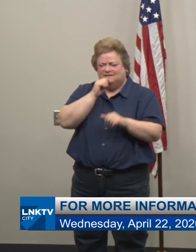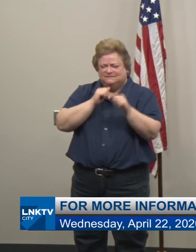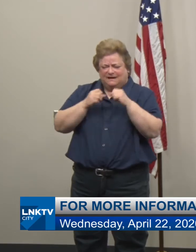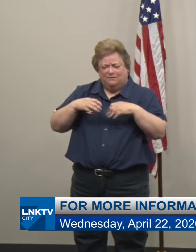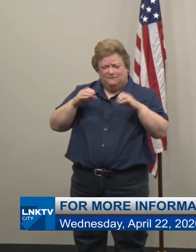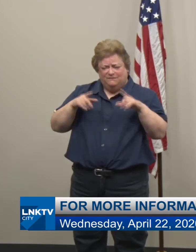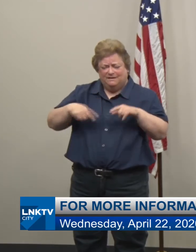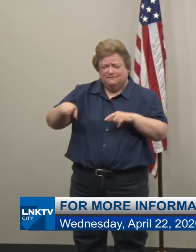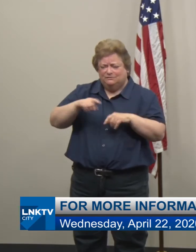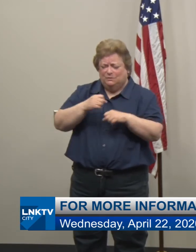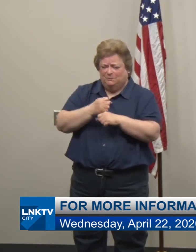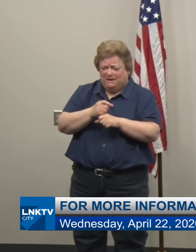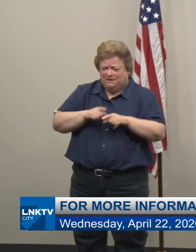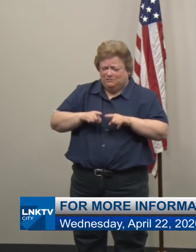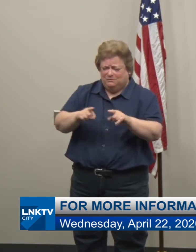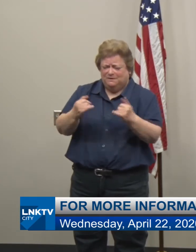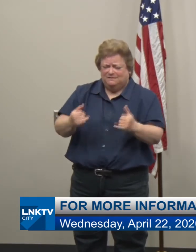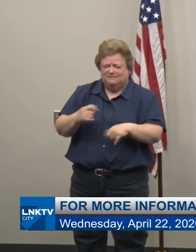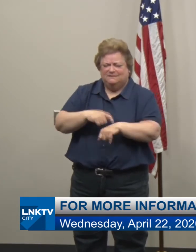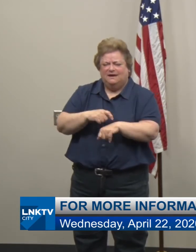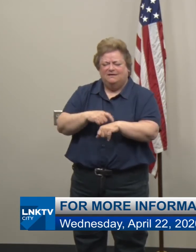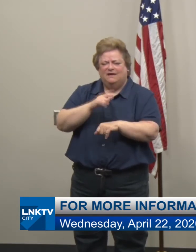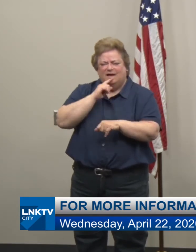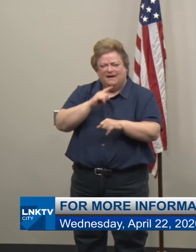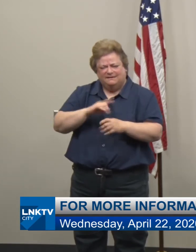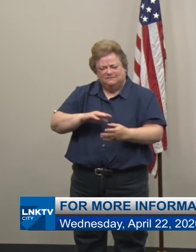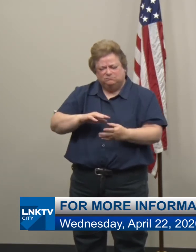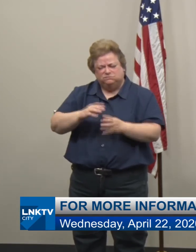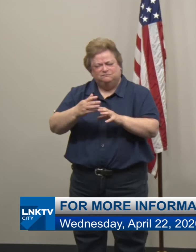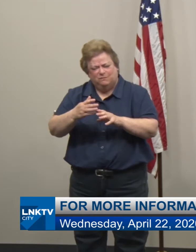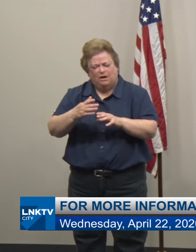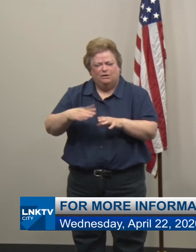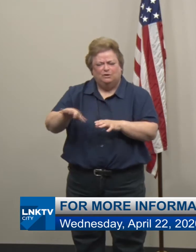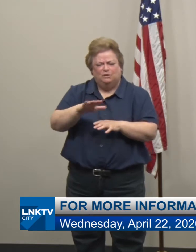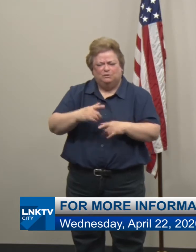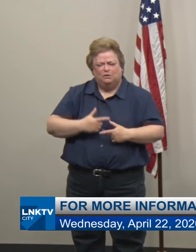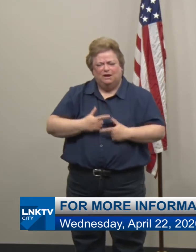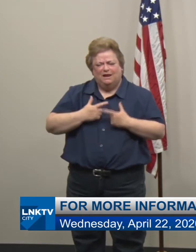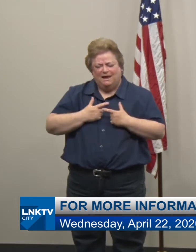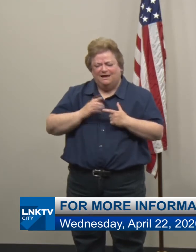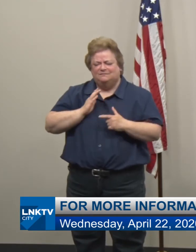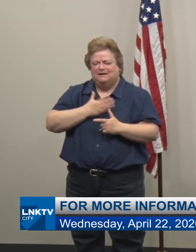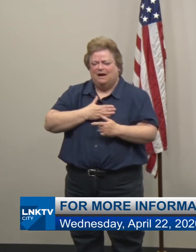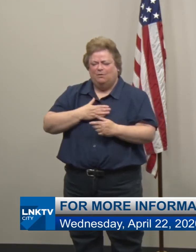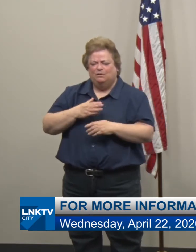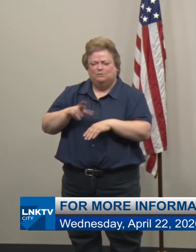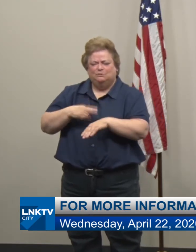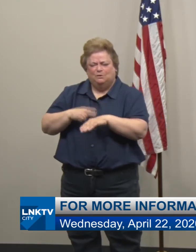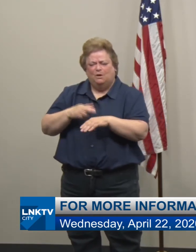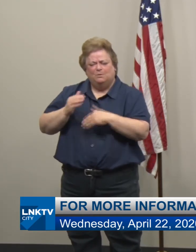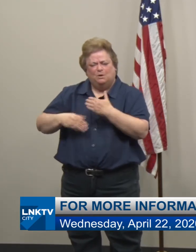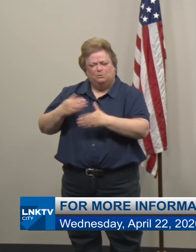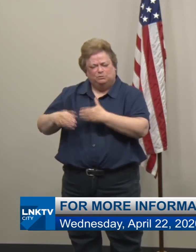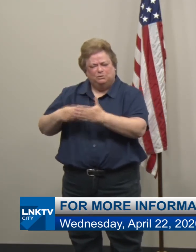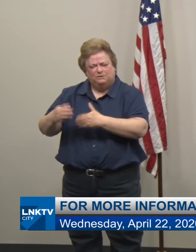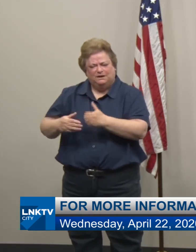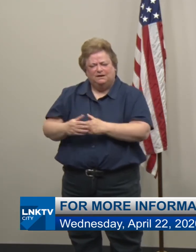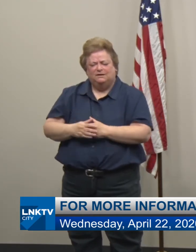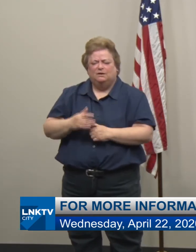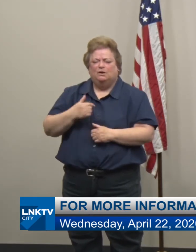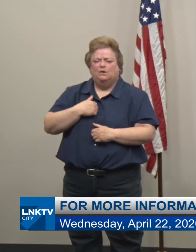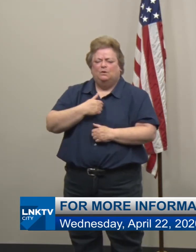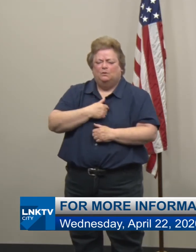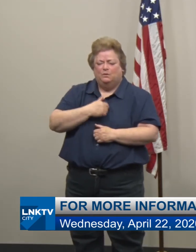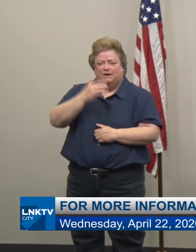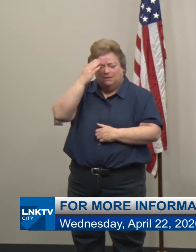spread of COVID-19 have disrupted lives and normal routines. While we understand the importance of following the